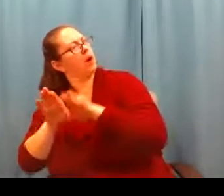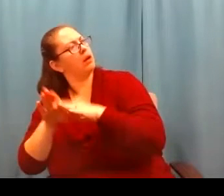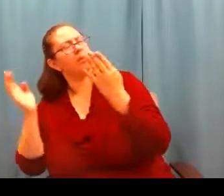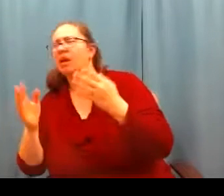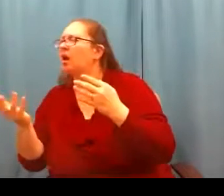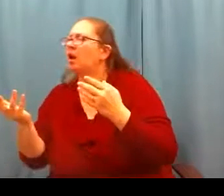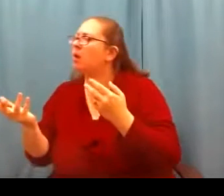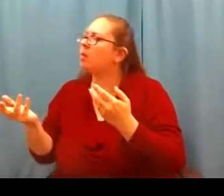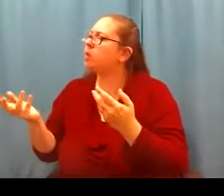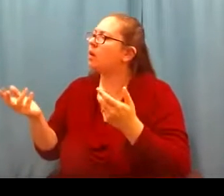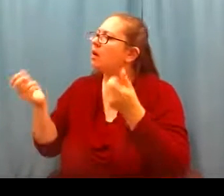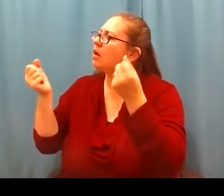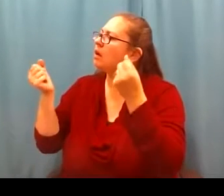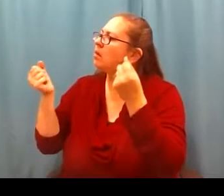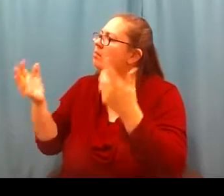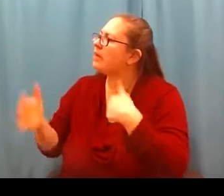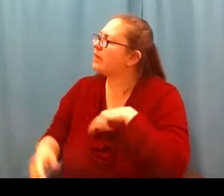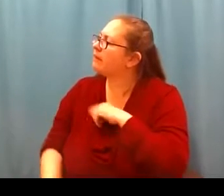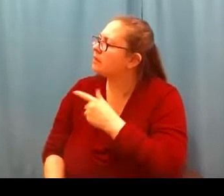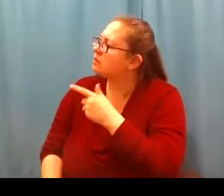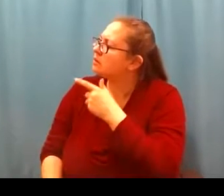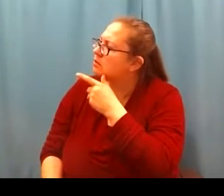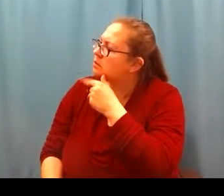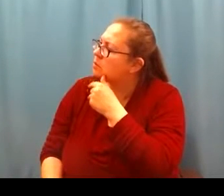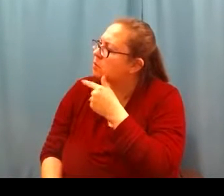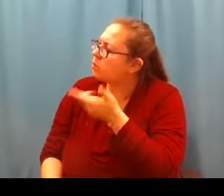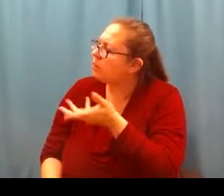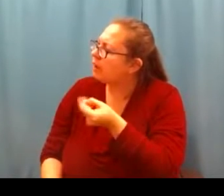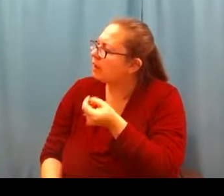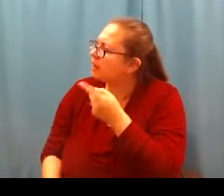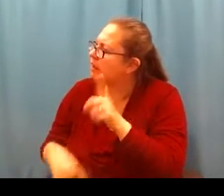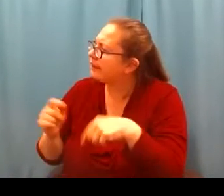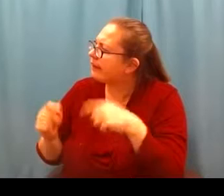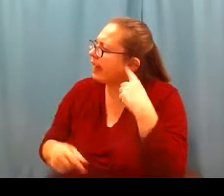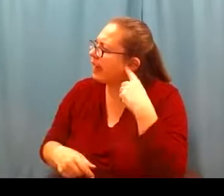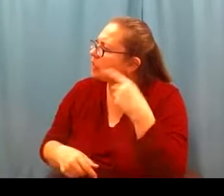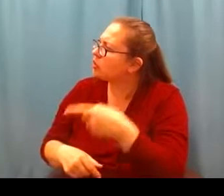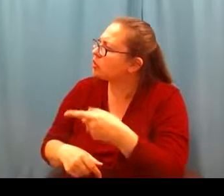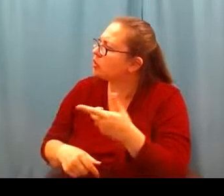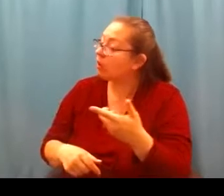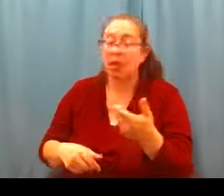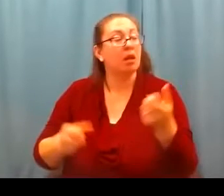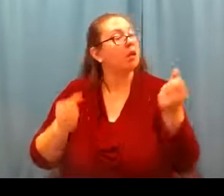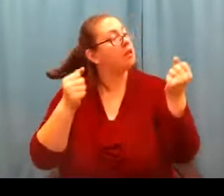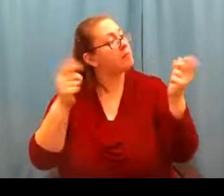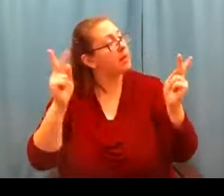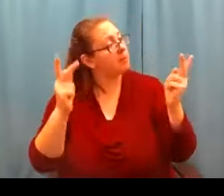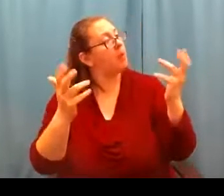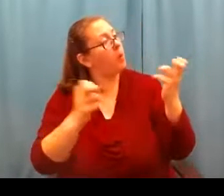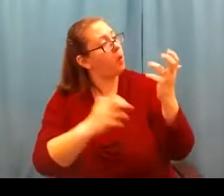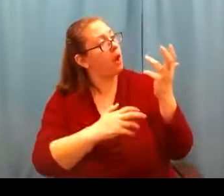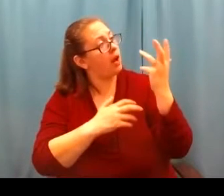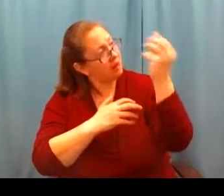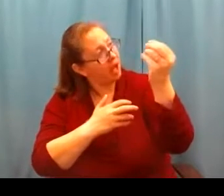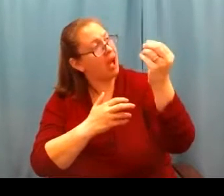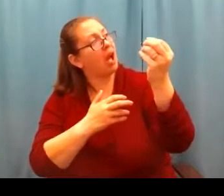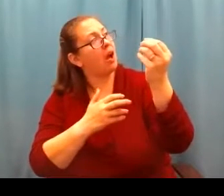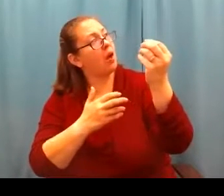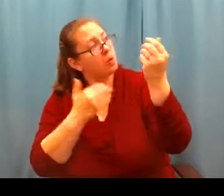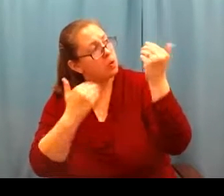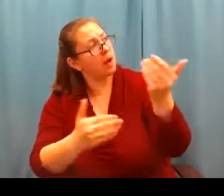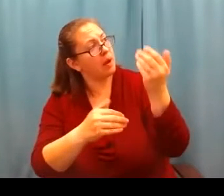again. There are a lot of us who want to what? There are a lot of us that want to go out and have a drink or go out to a restaurant. Yeah, So right. when do you anticipate those restaurants being able to fully